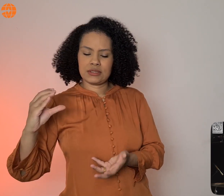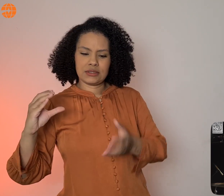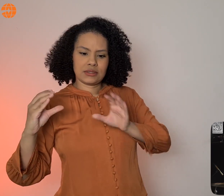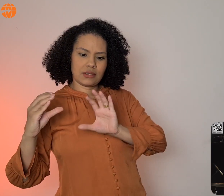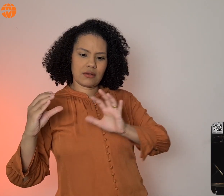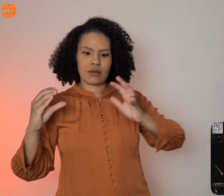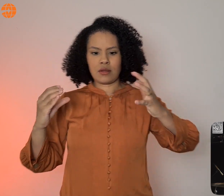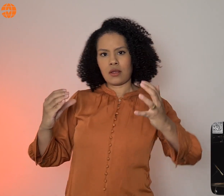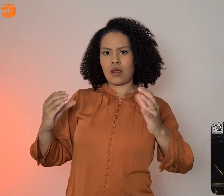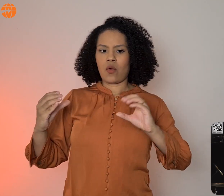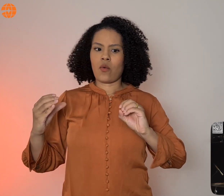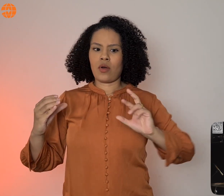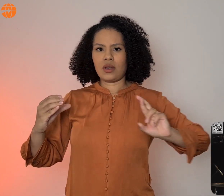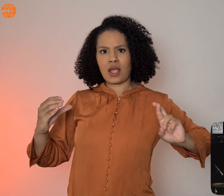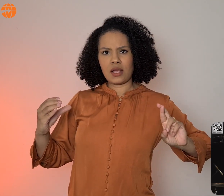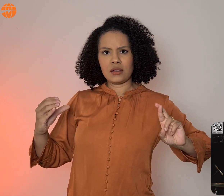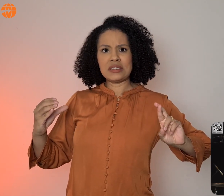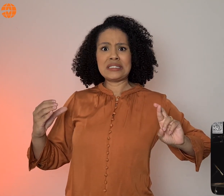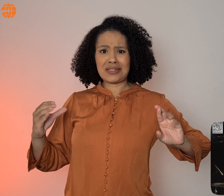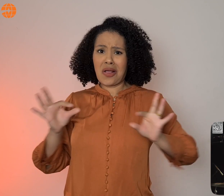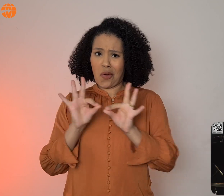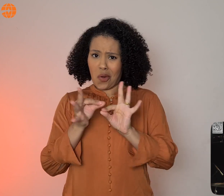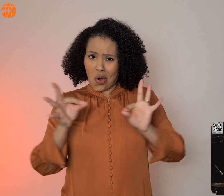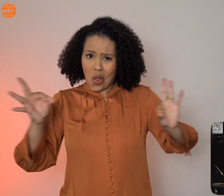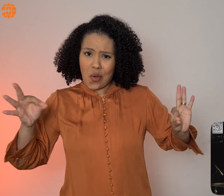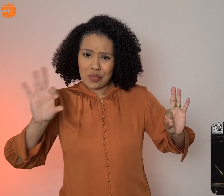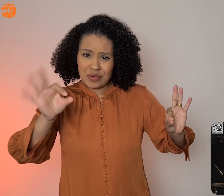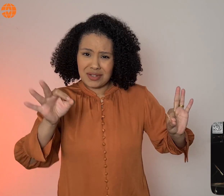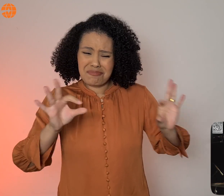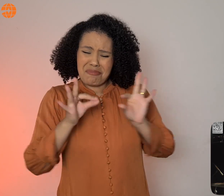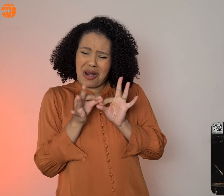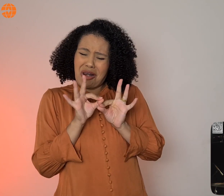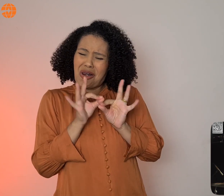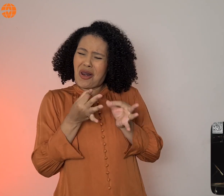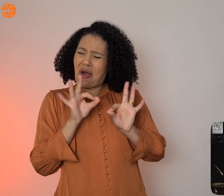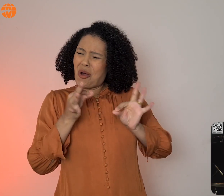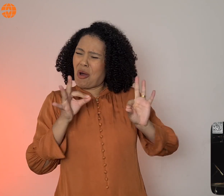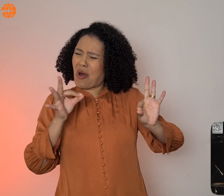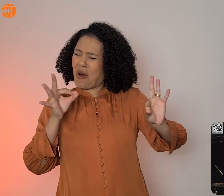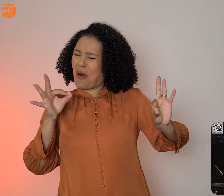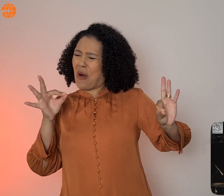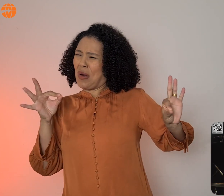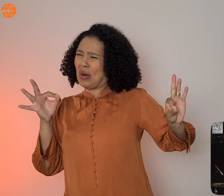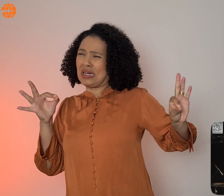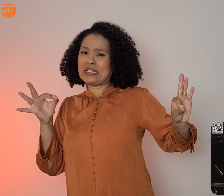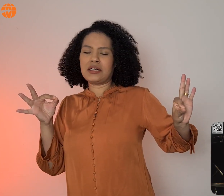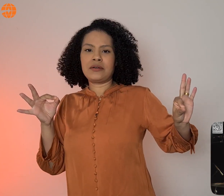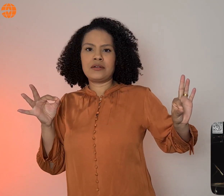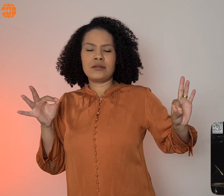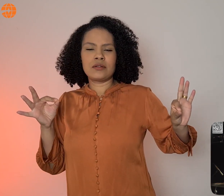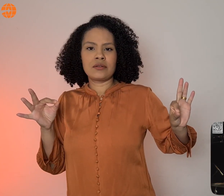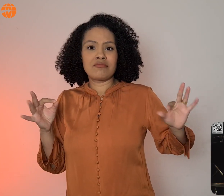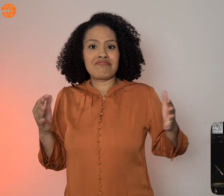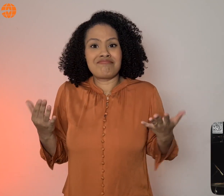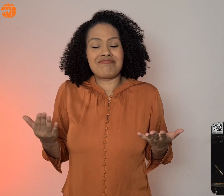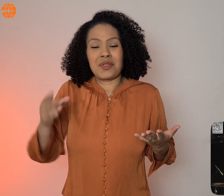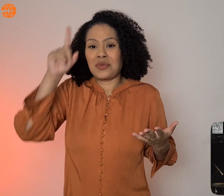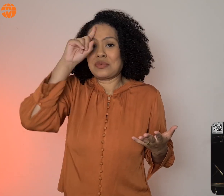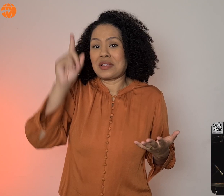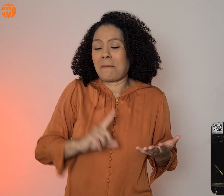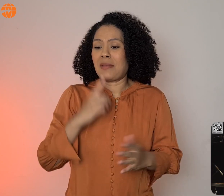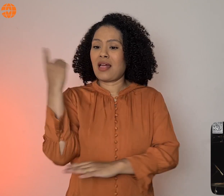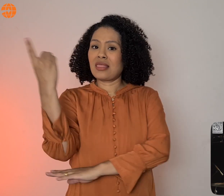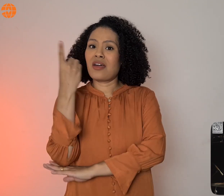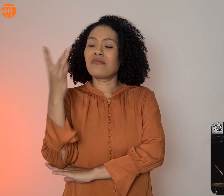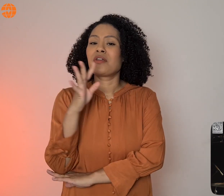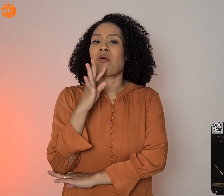David understood the earth as a globe with the North Pole and the South Pole. Eu não sei se Davi naquele momento entendia a Terra como um globo com